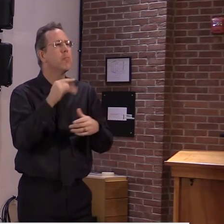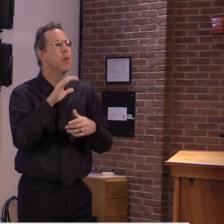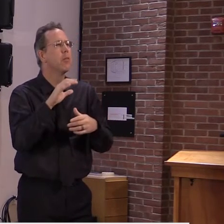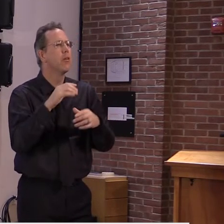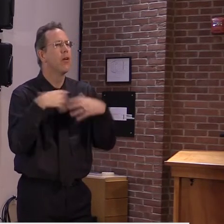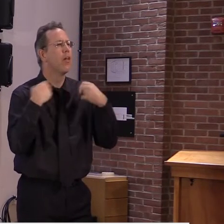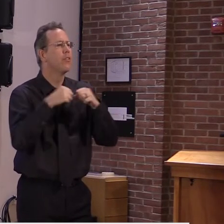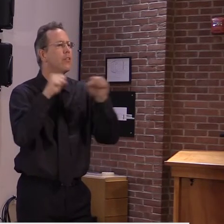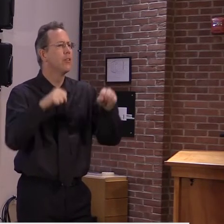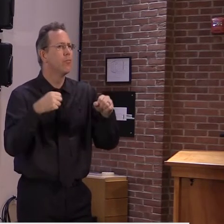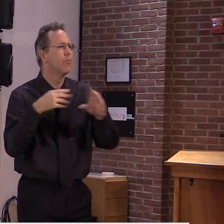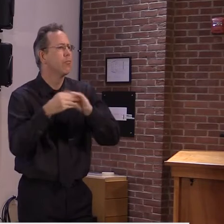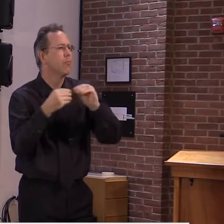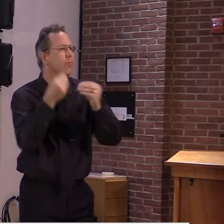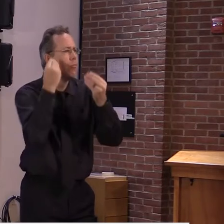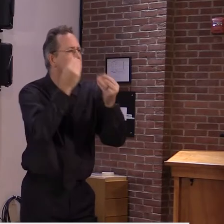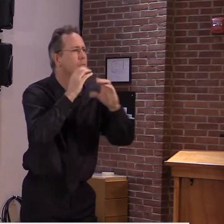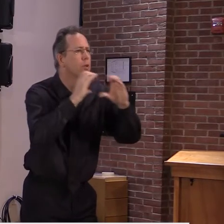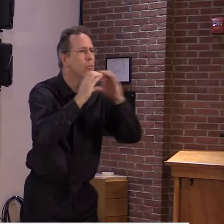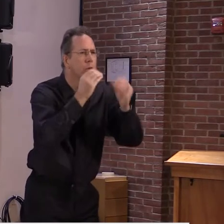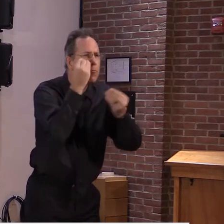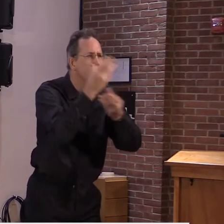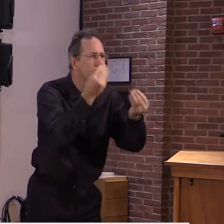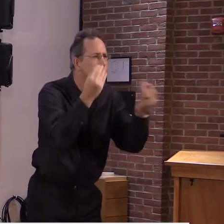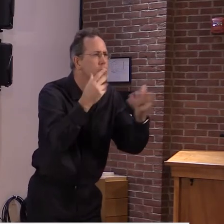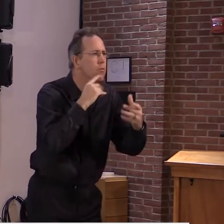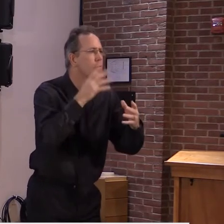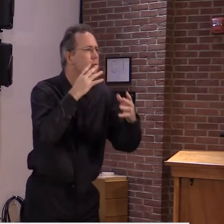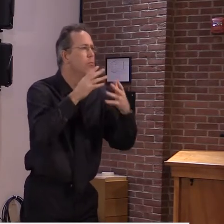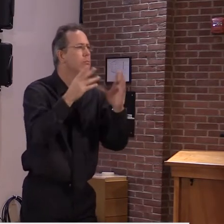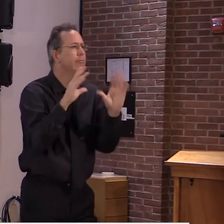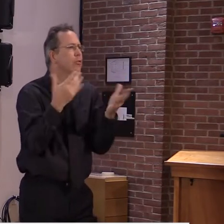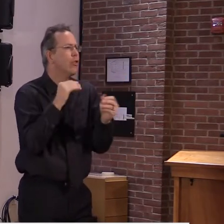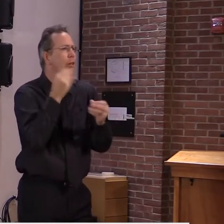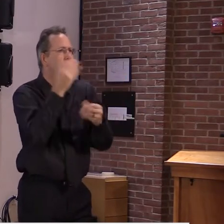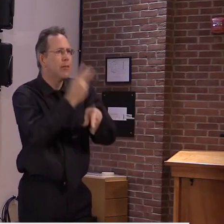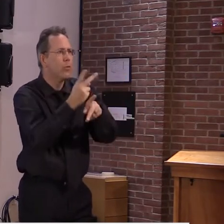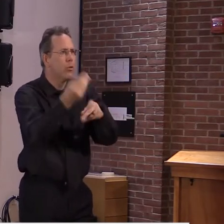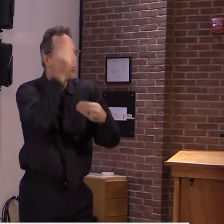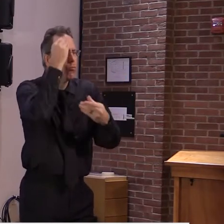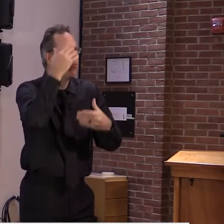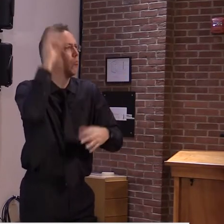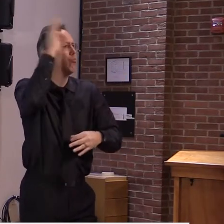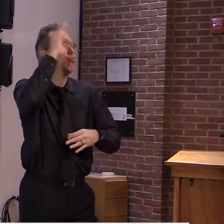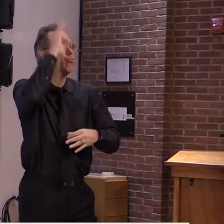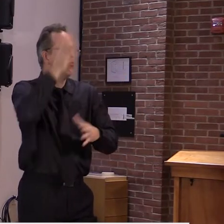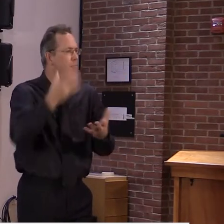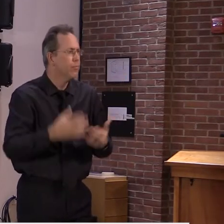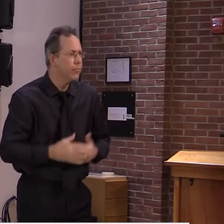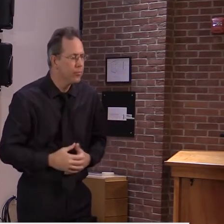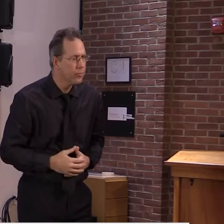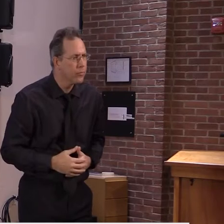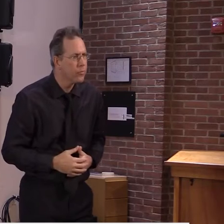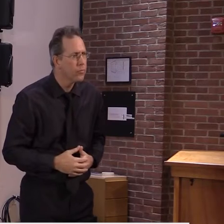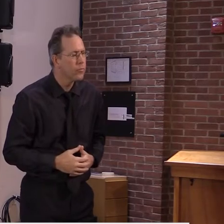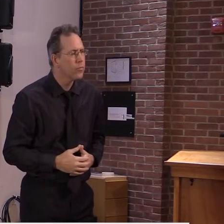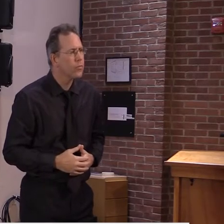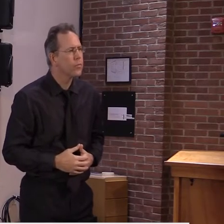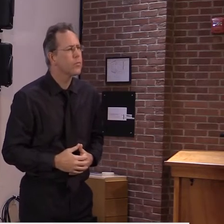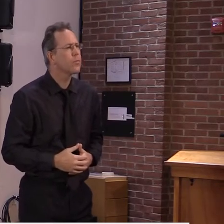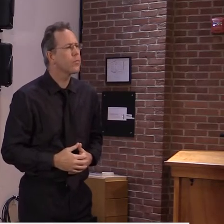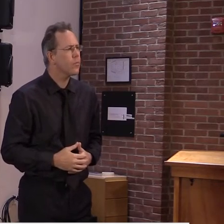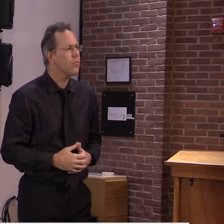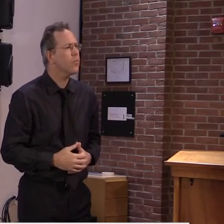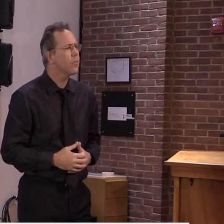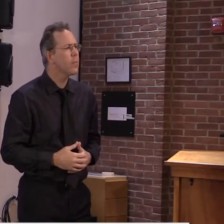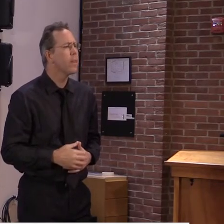that regard. And even thinking about Calvin's first question today about, you know, what accounts for how we've